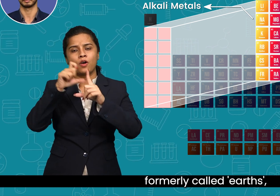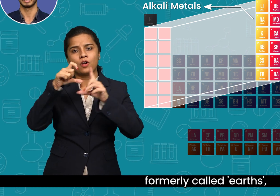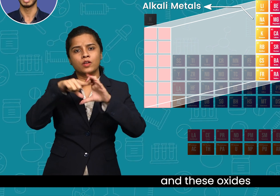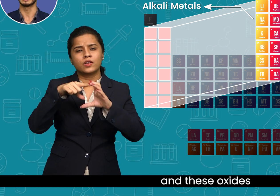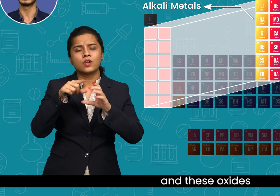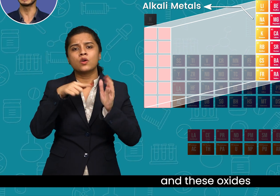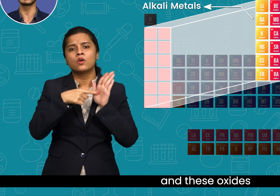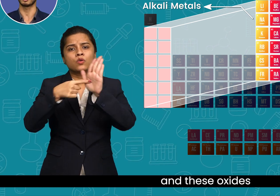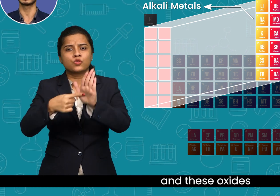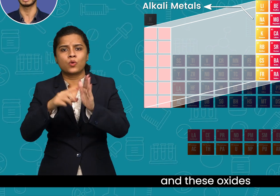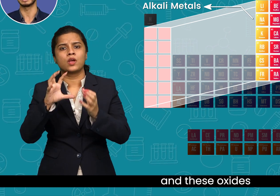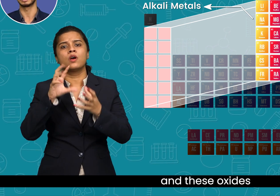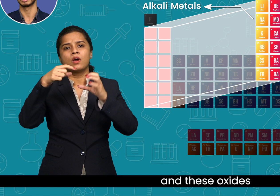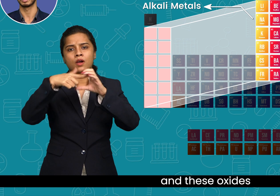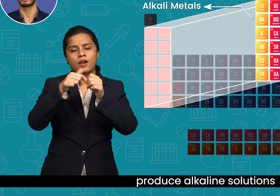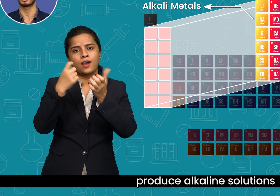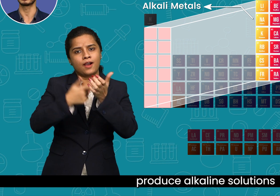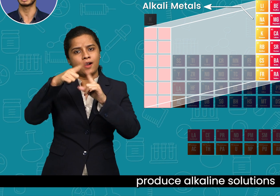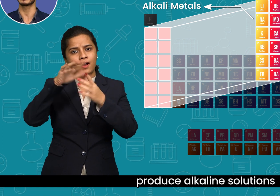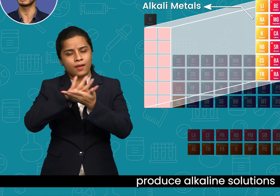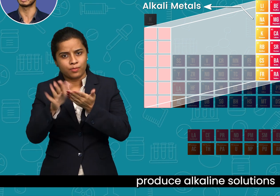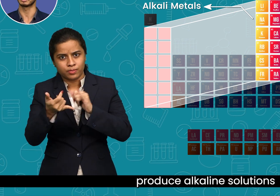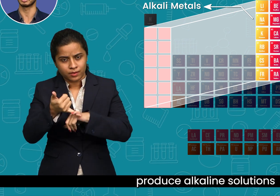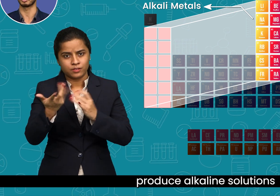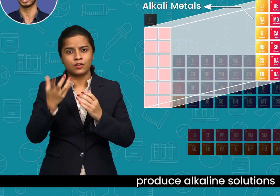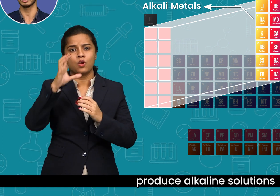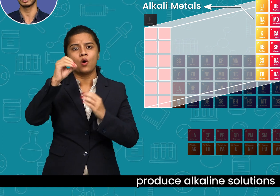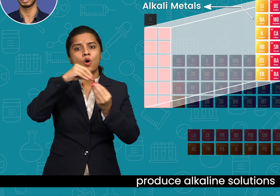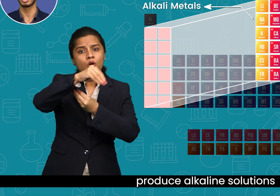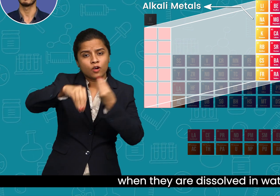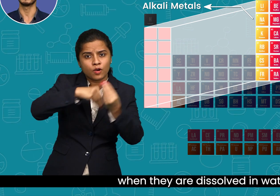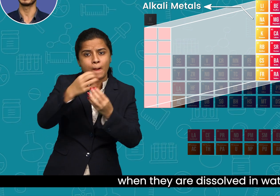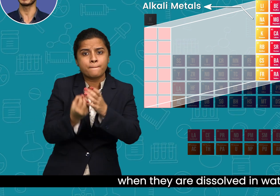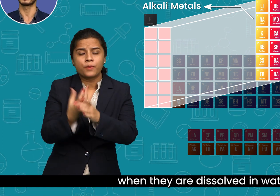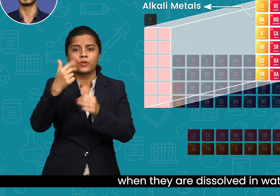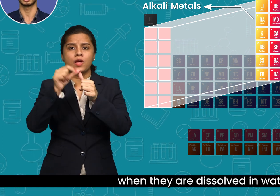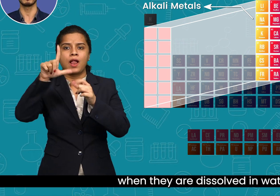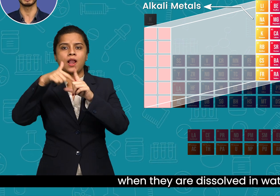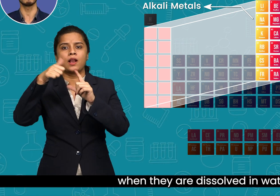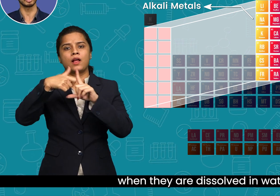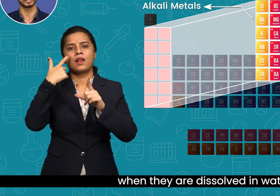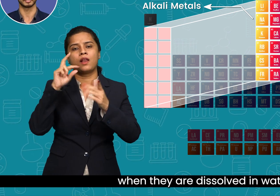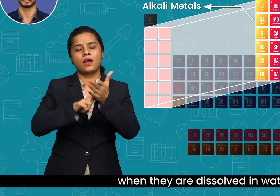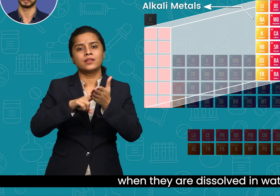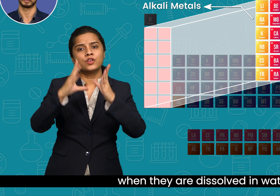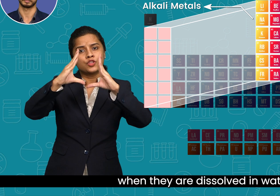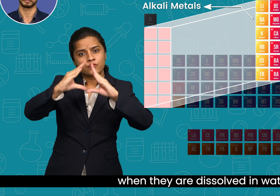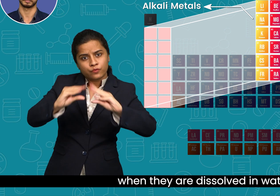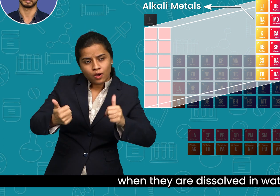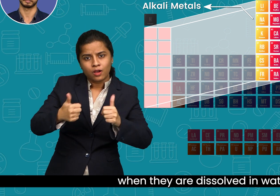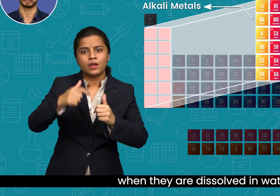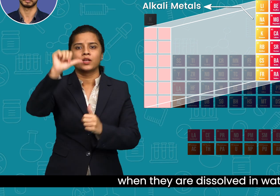And these oxides produce alkaline solutions when they are dissolved in water.